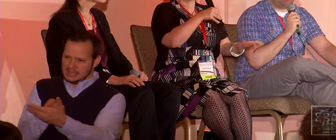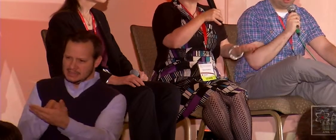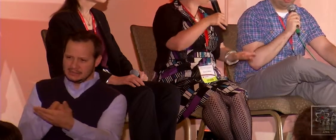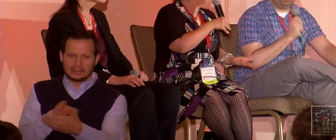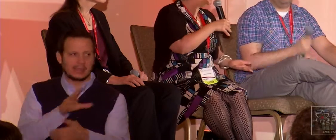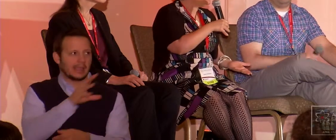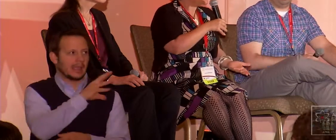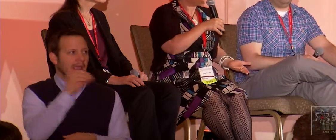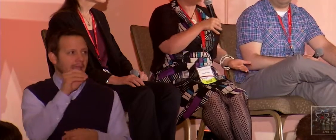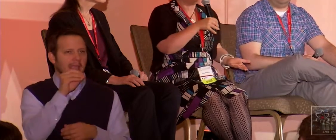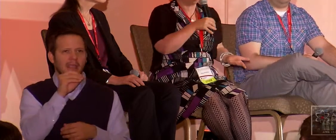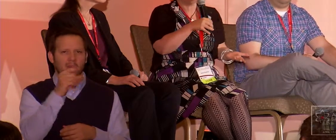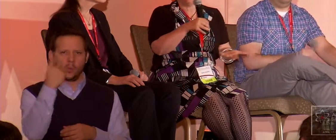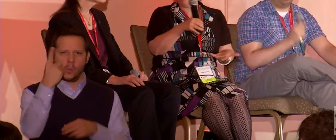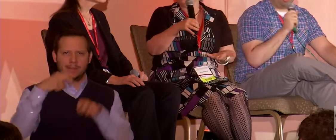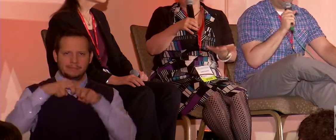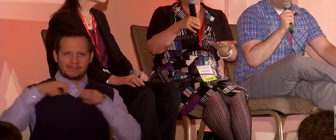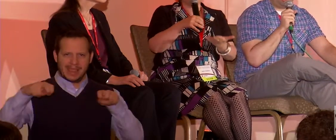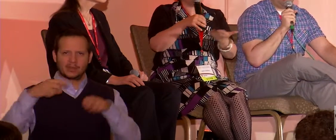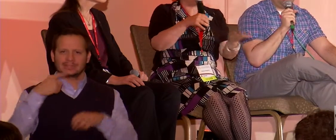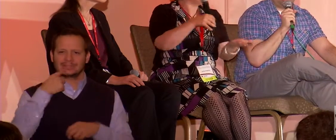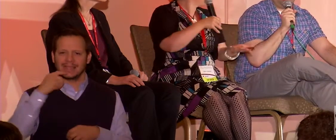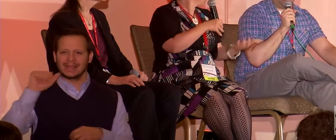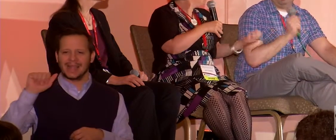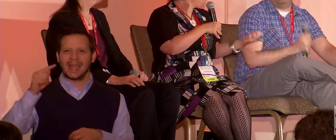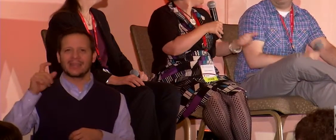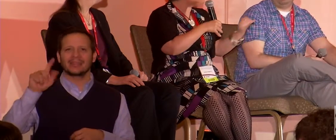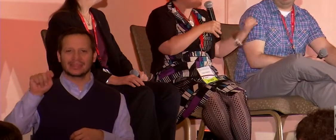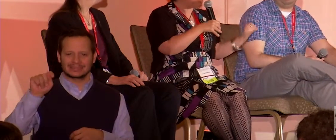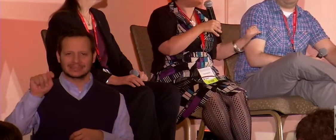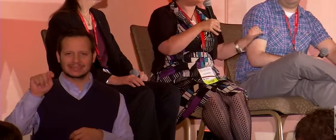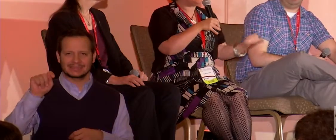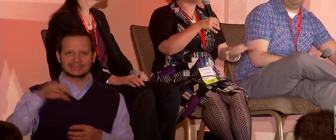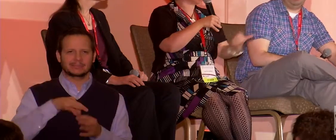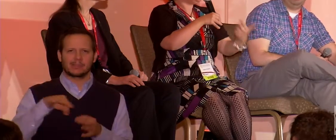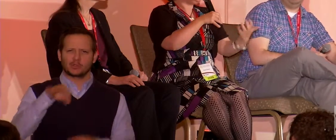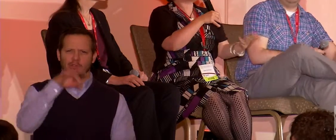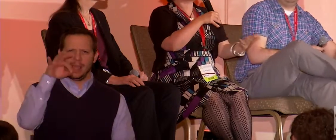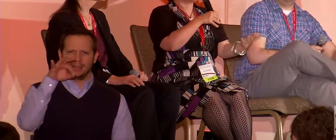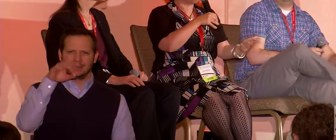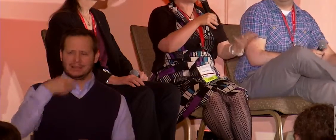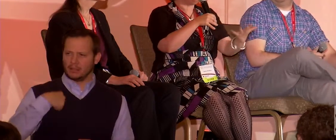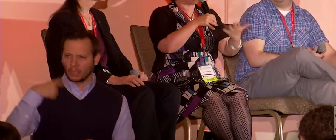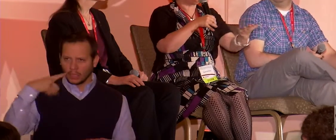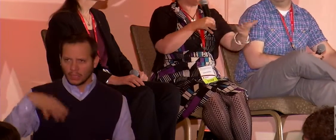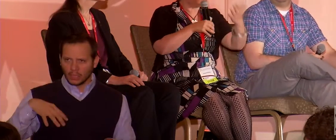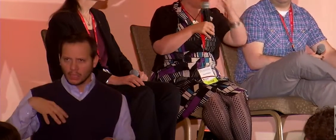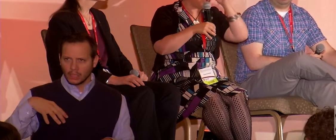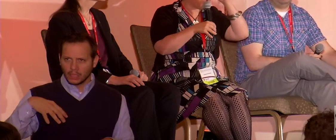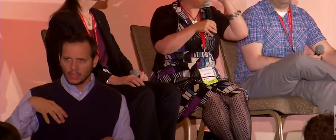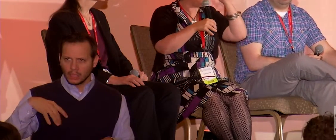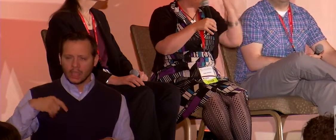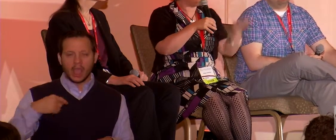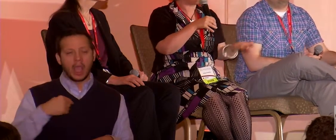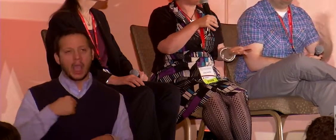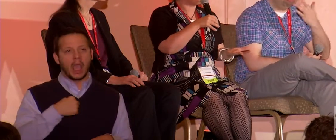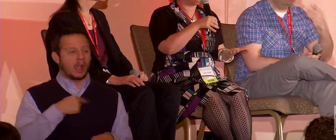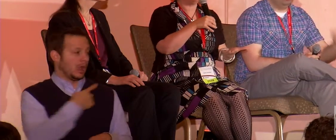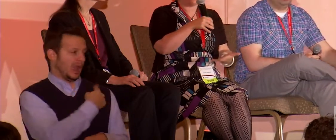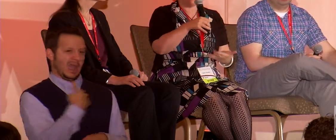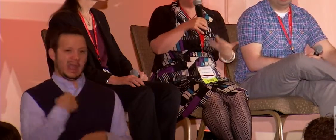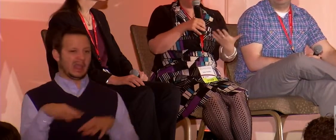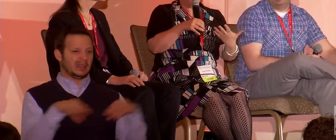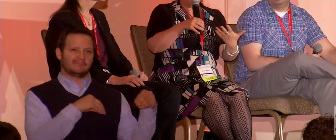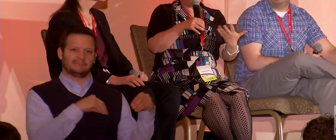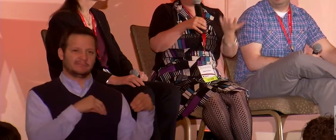it was horrible. Exactly. It was like this guy was like going. I walked out of it. Yeah. Dad walked out of it. I stuck with it so I could argue with the guy, but it was all this stuff